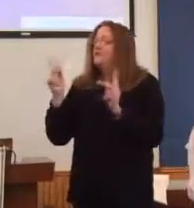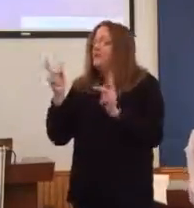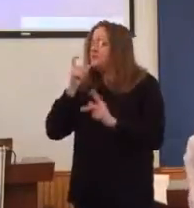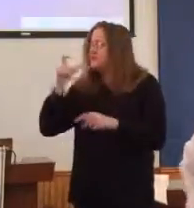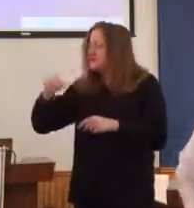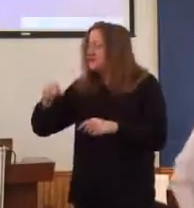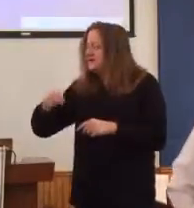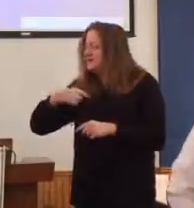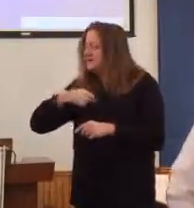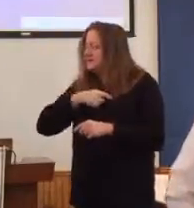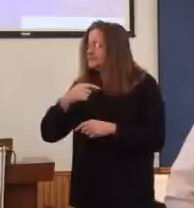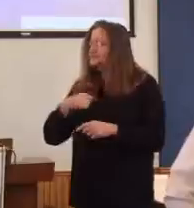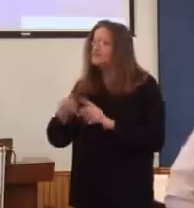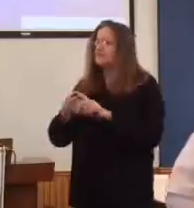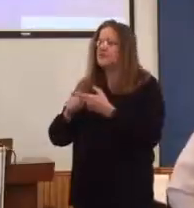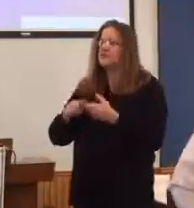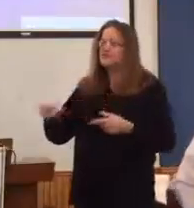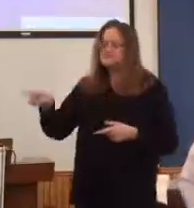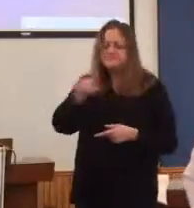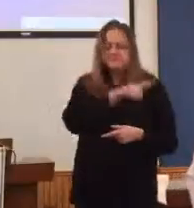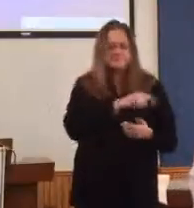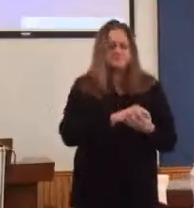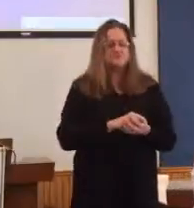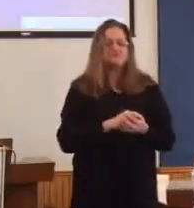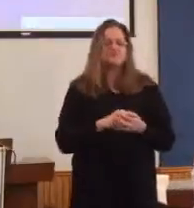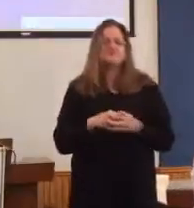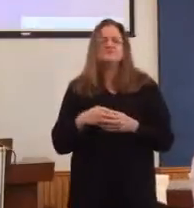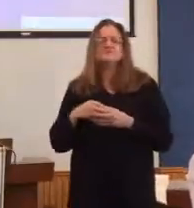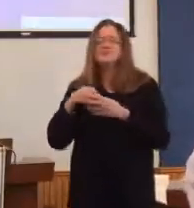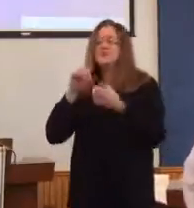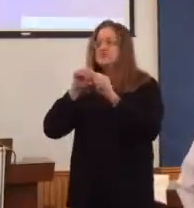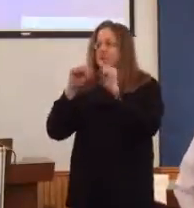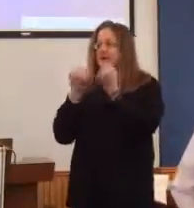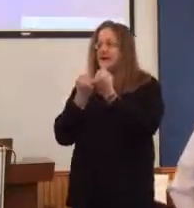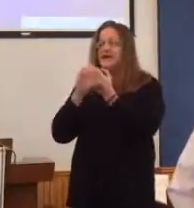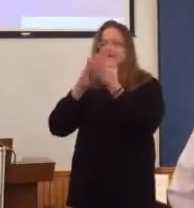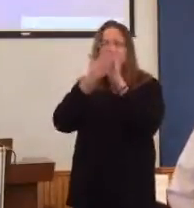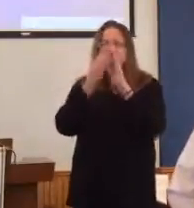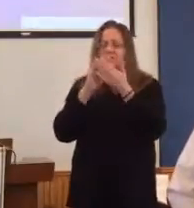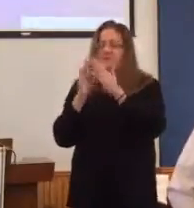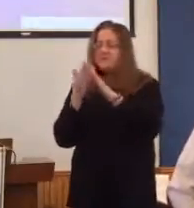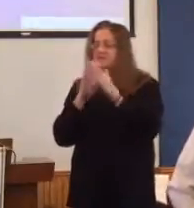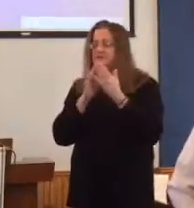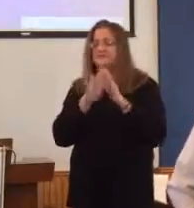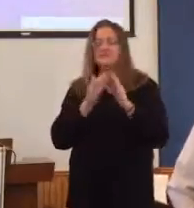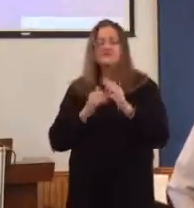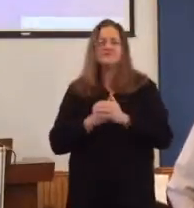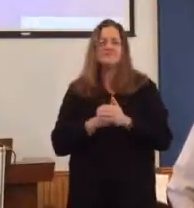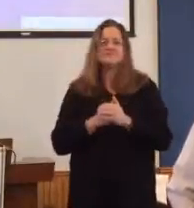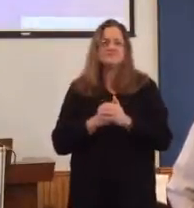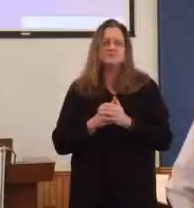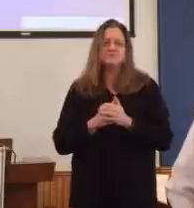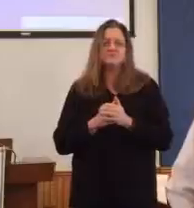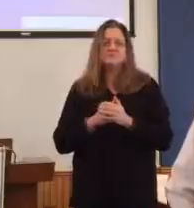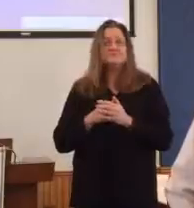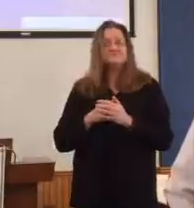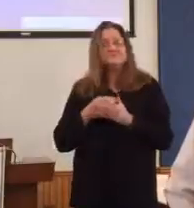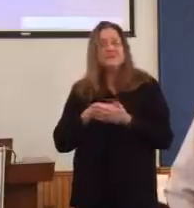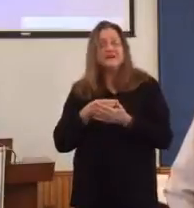peers. We listen to the call of society. We listen to the call of money.